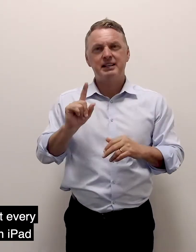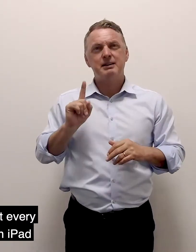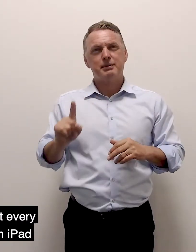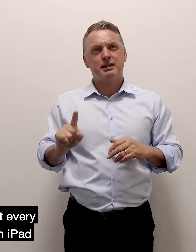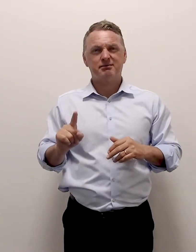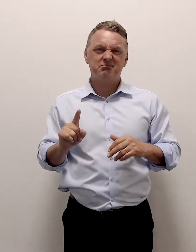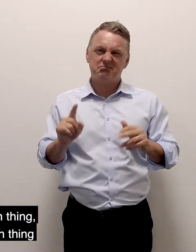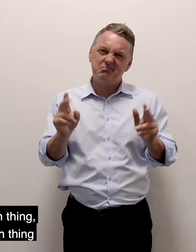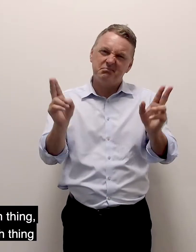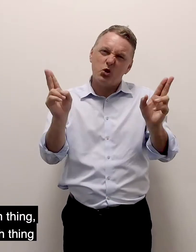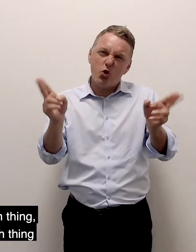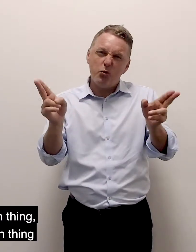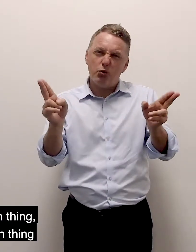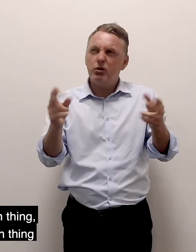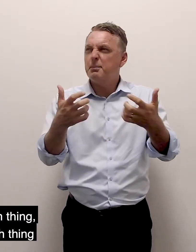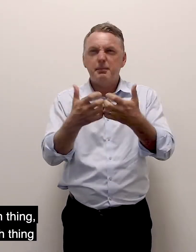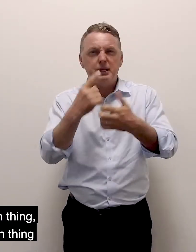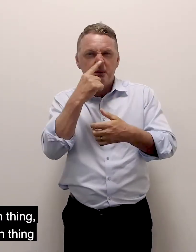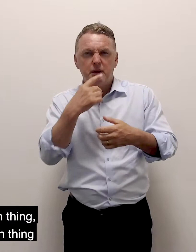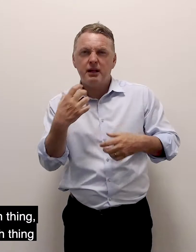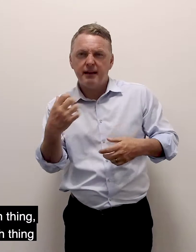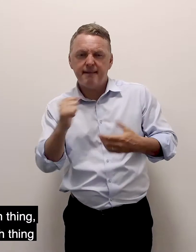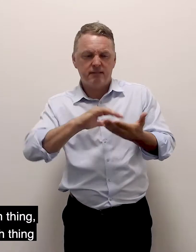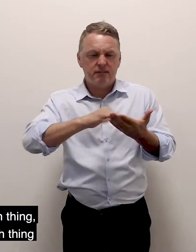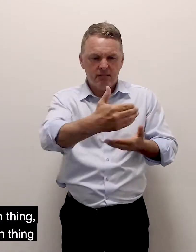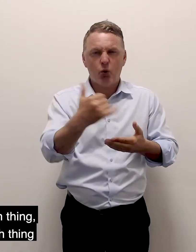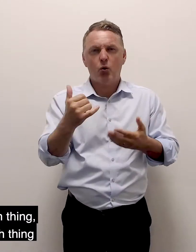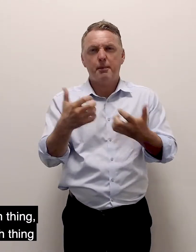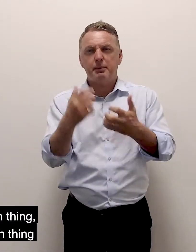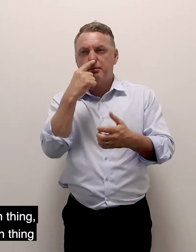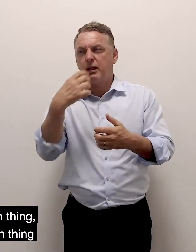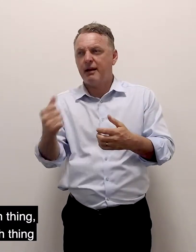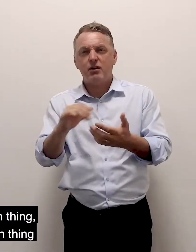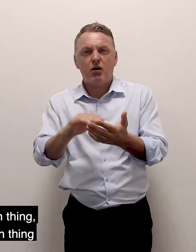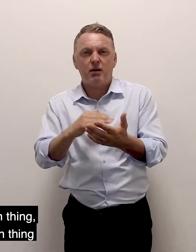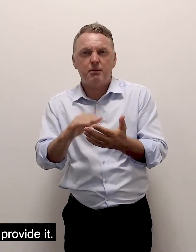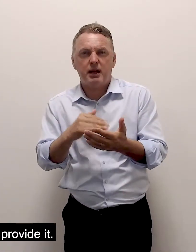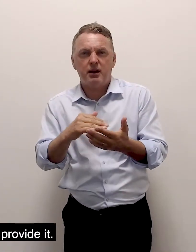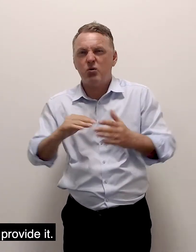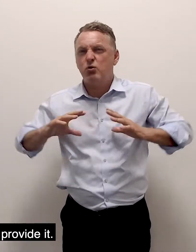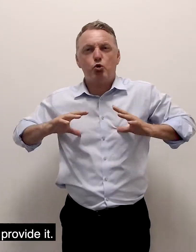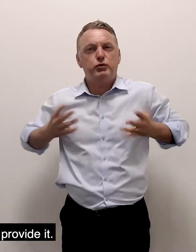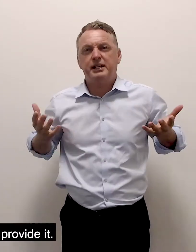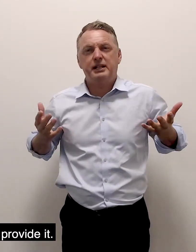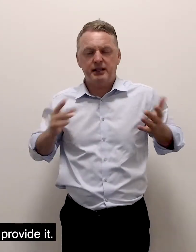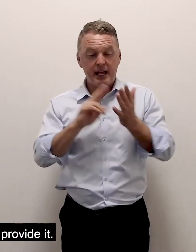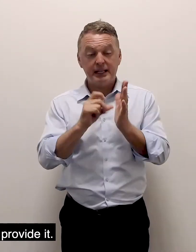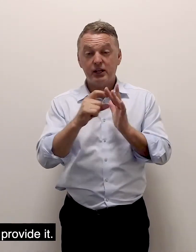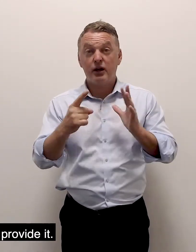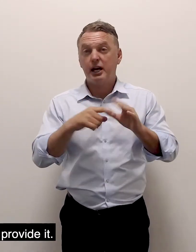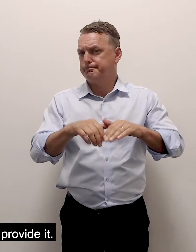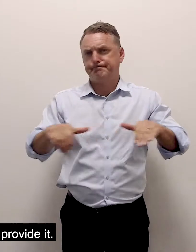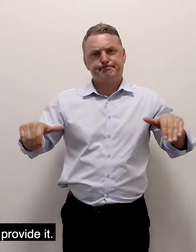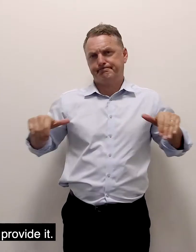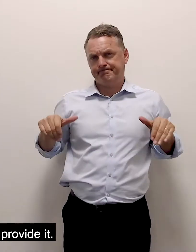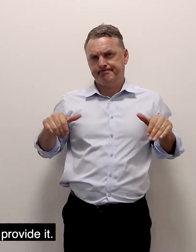an iPad, it's a normal enough thing, a commonly enough thing that a lot of families